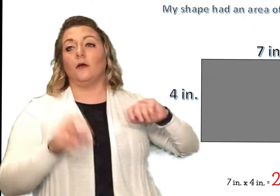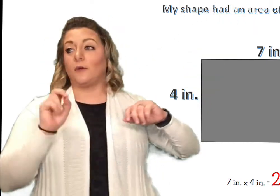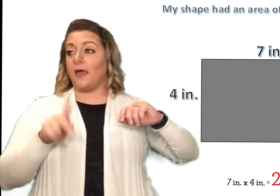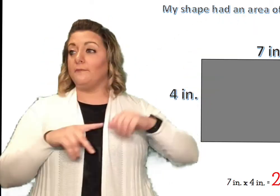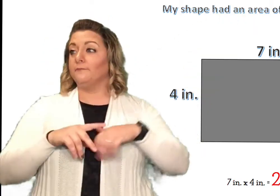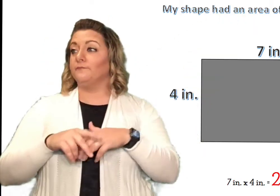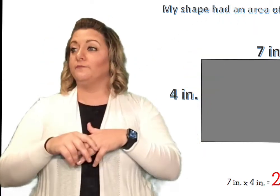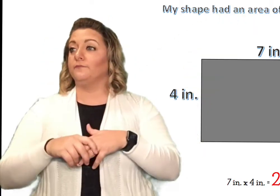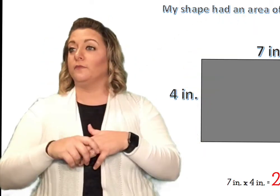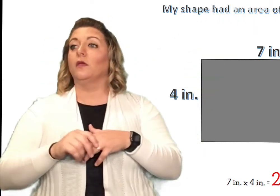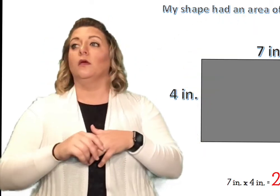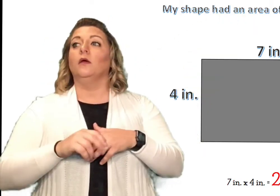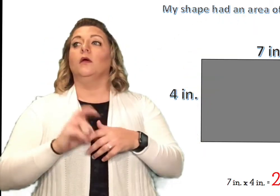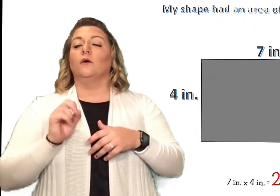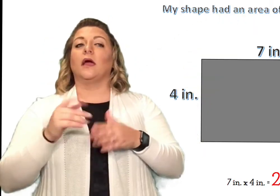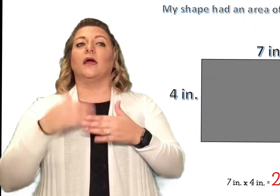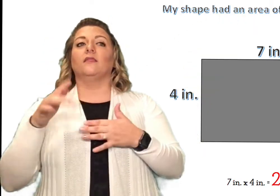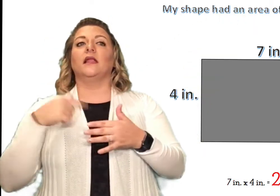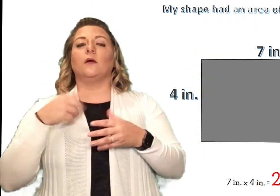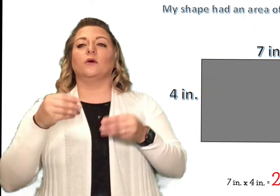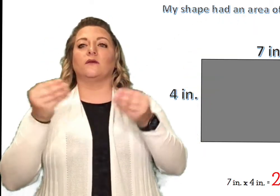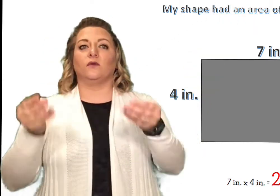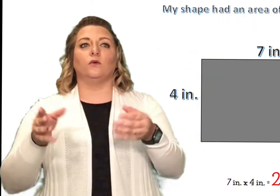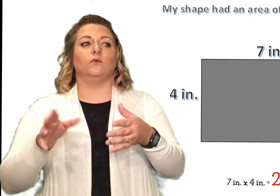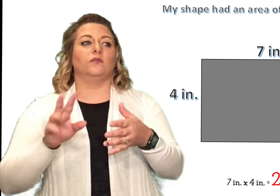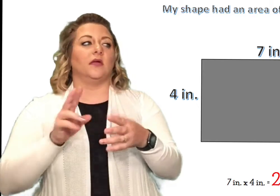Okay? Okay, and then I will give you the